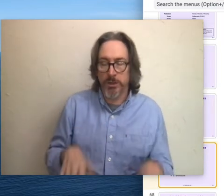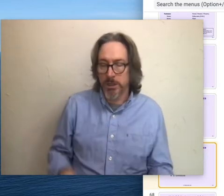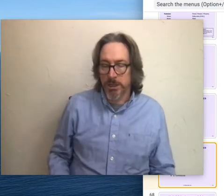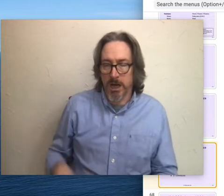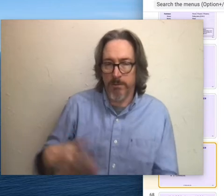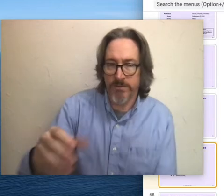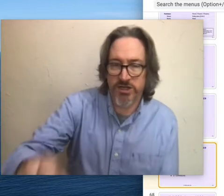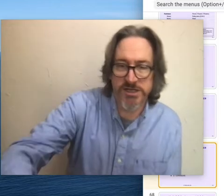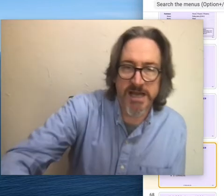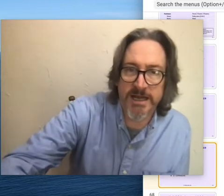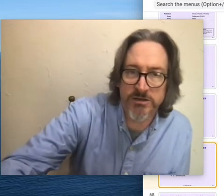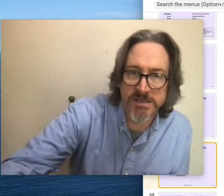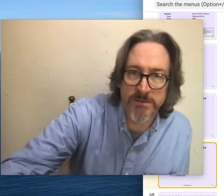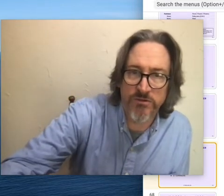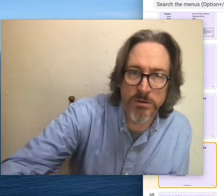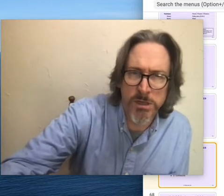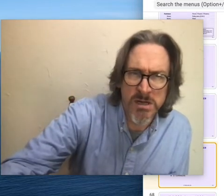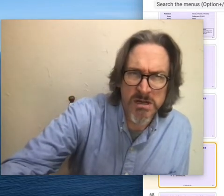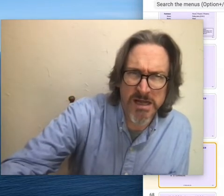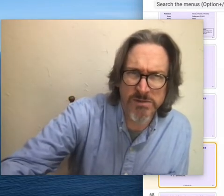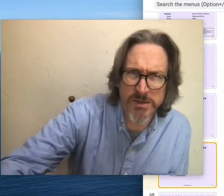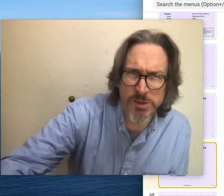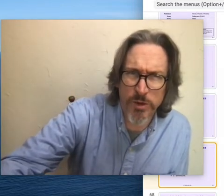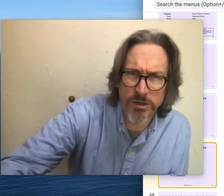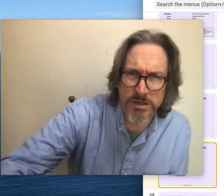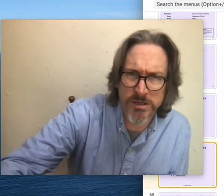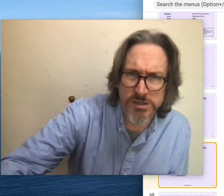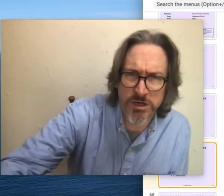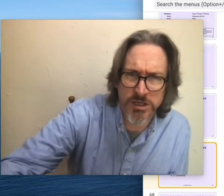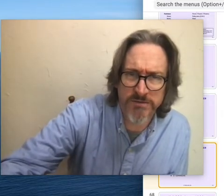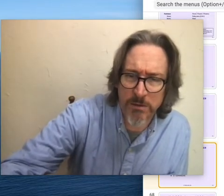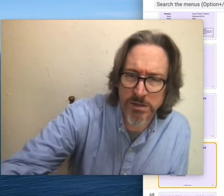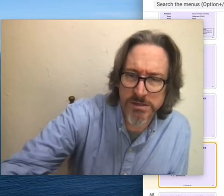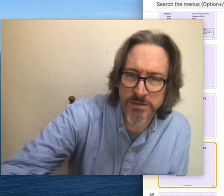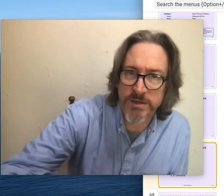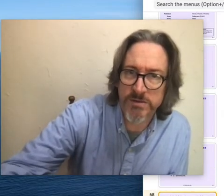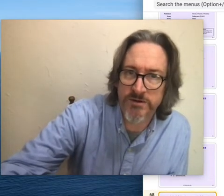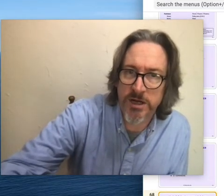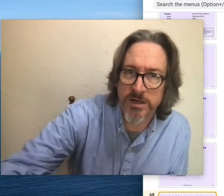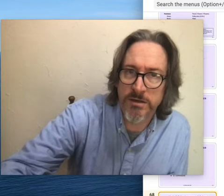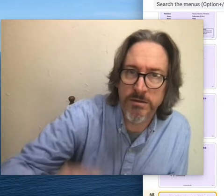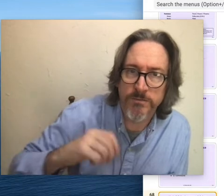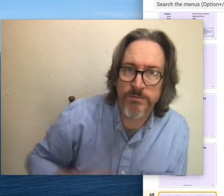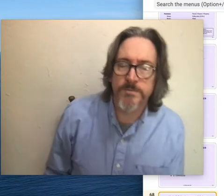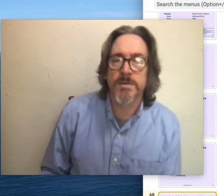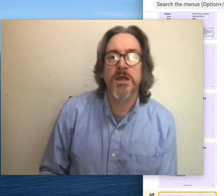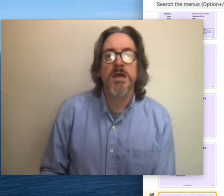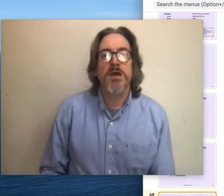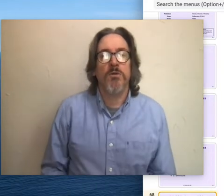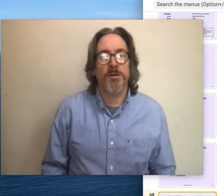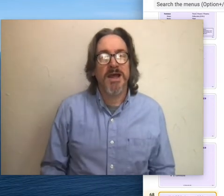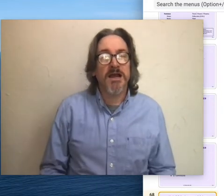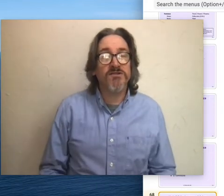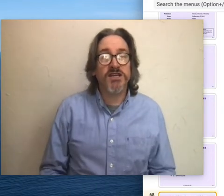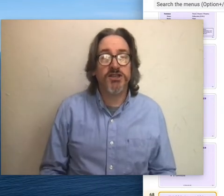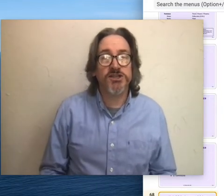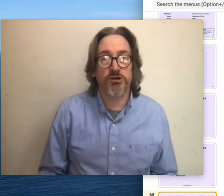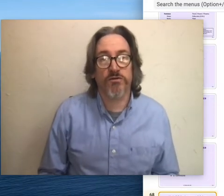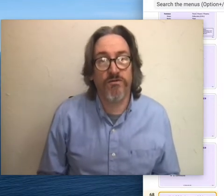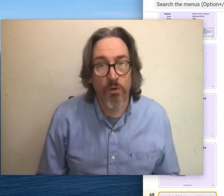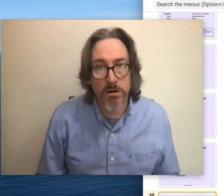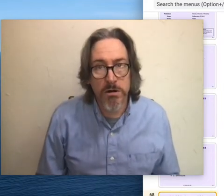to-do that she's got to get dressed up for. It was a weird construction of that one, so that was a very odd one.